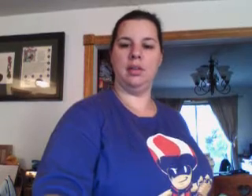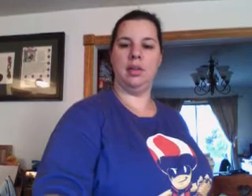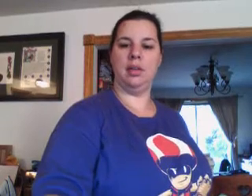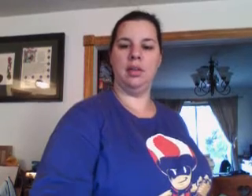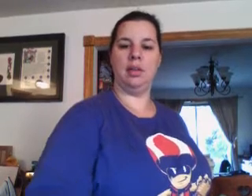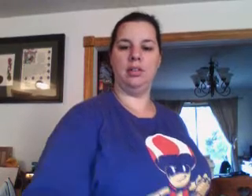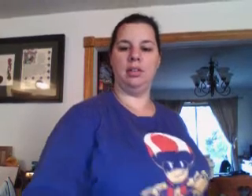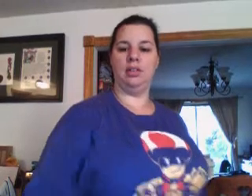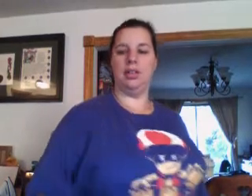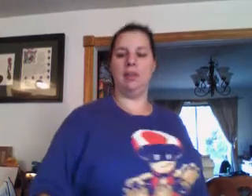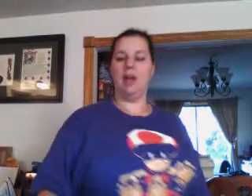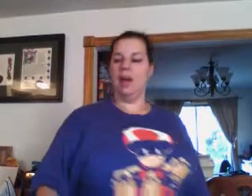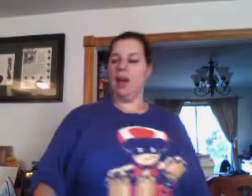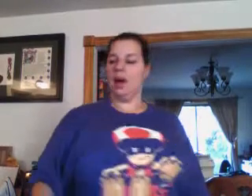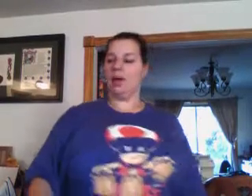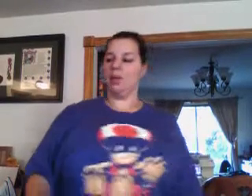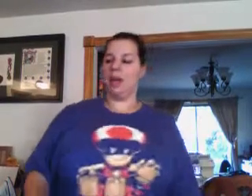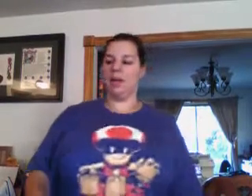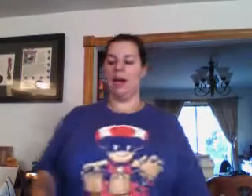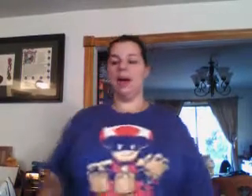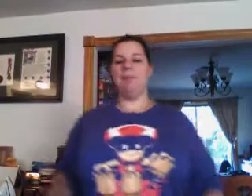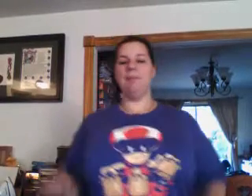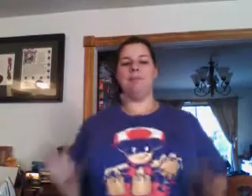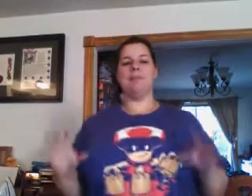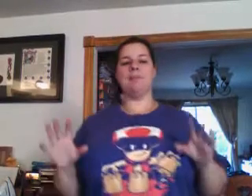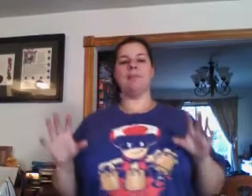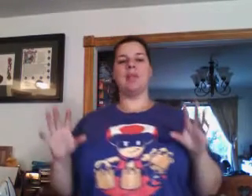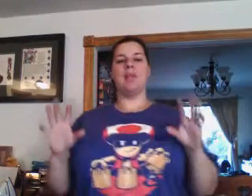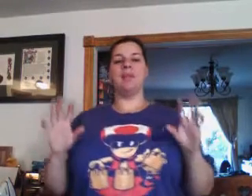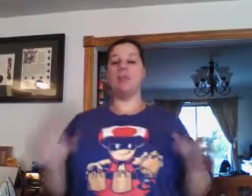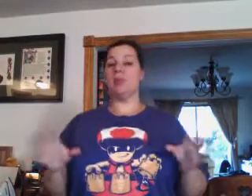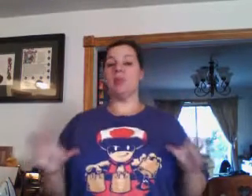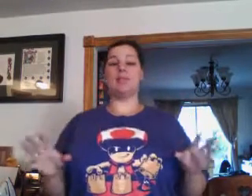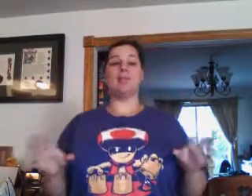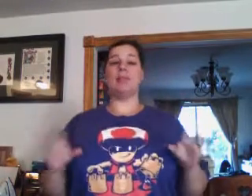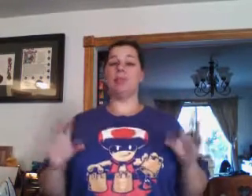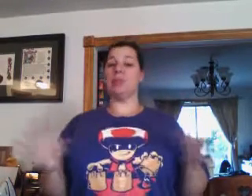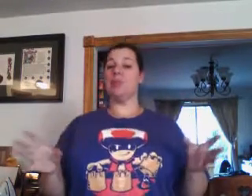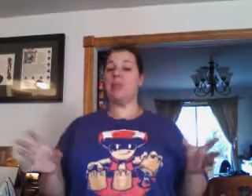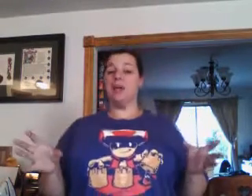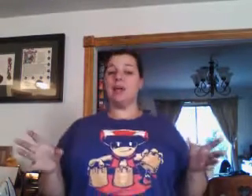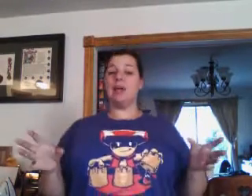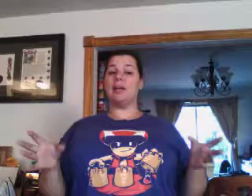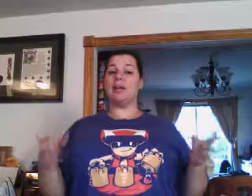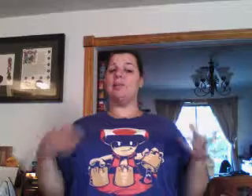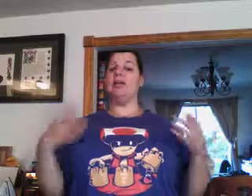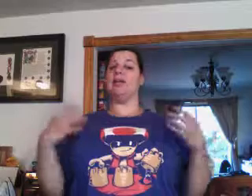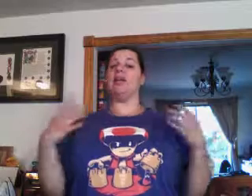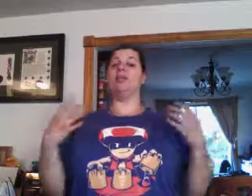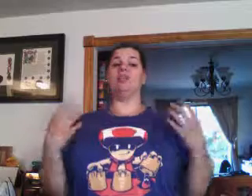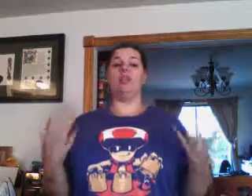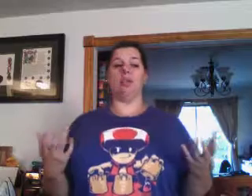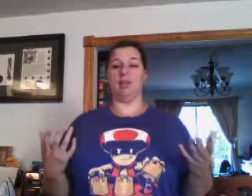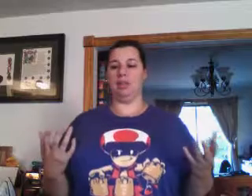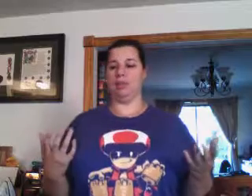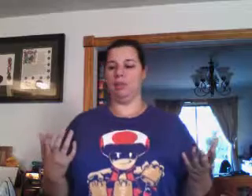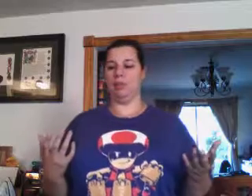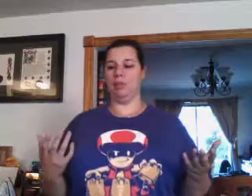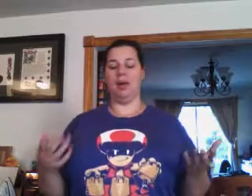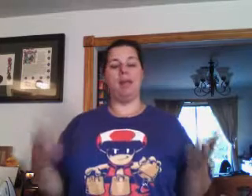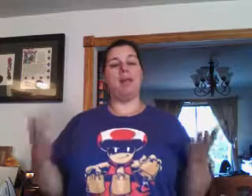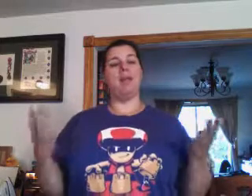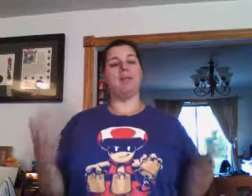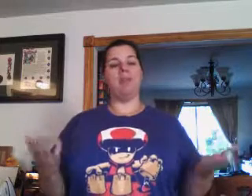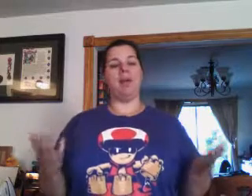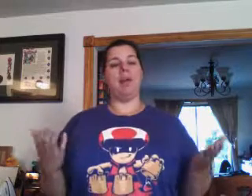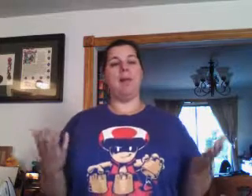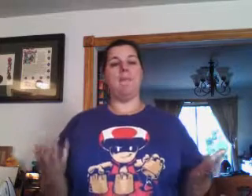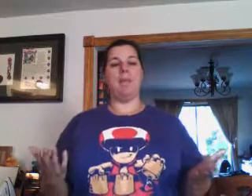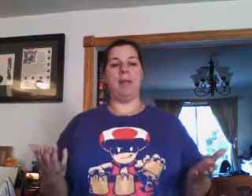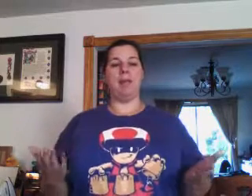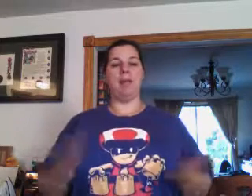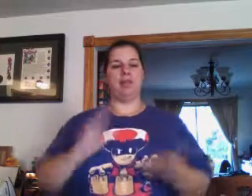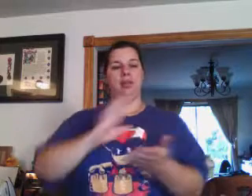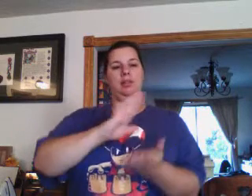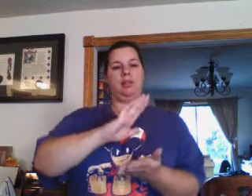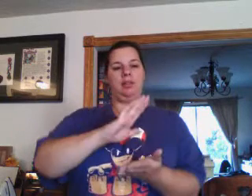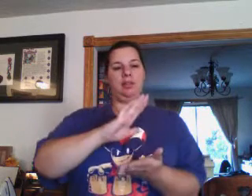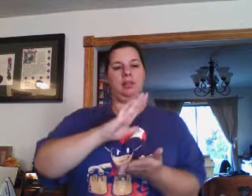Oh, long cheat sheet. All right. Some of this is going to be really quick because you already know it so well. So, paper. Do